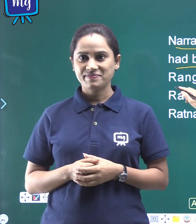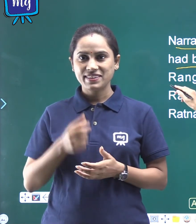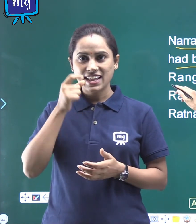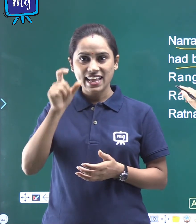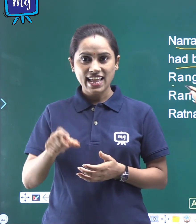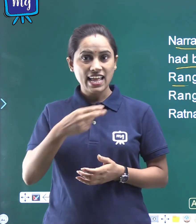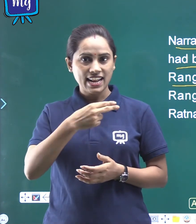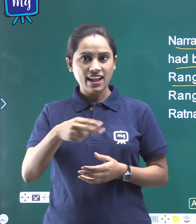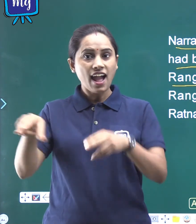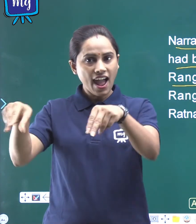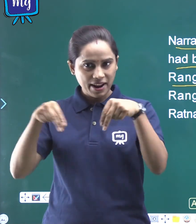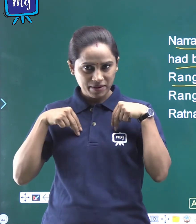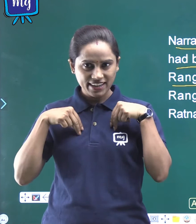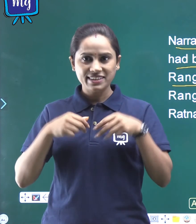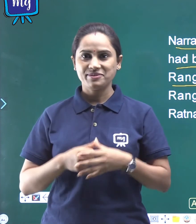Ranga admitted